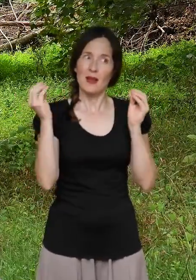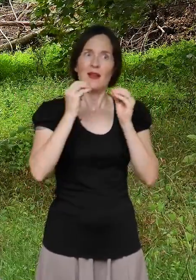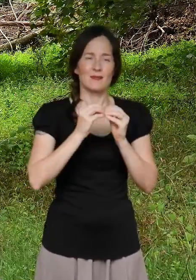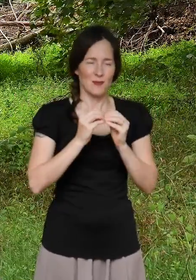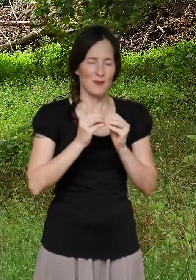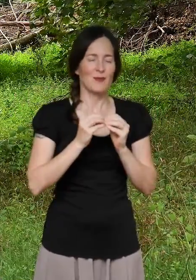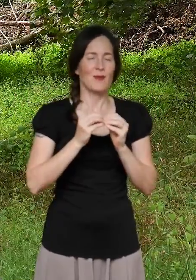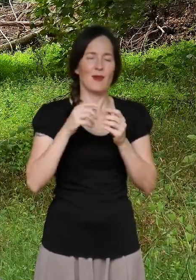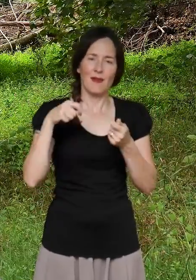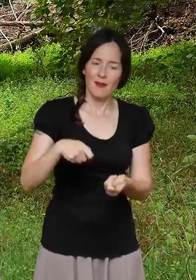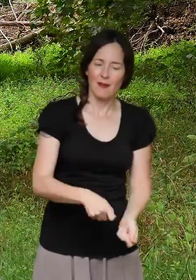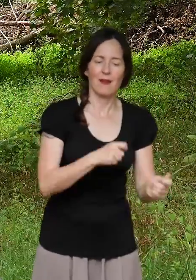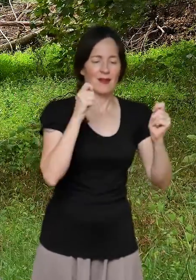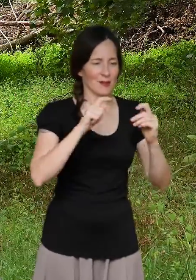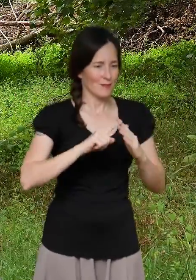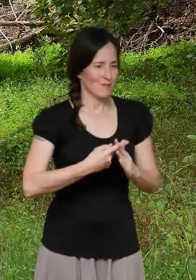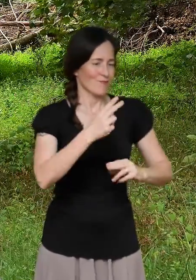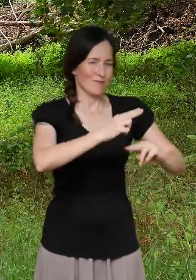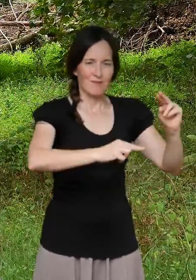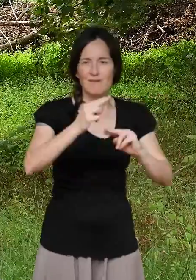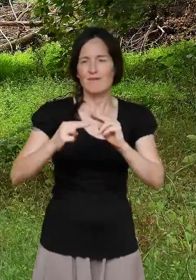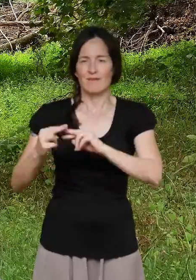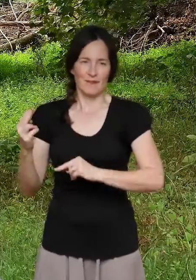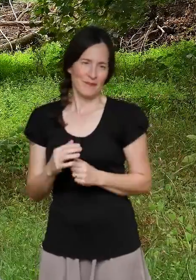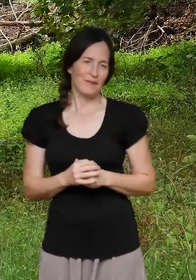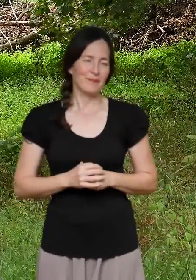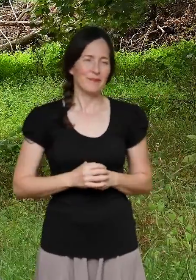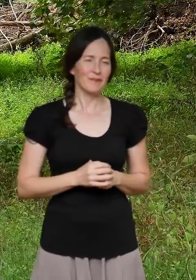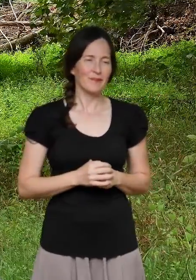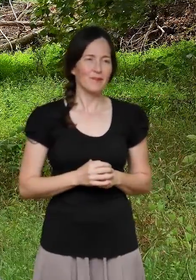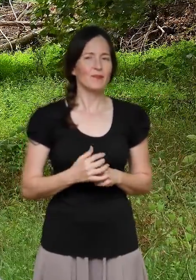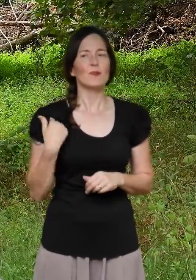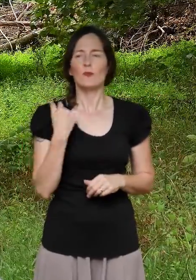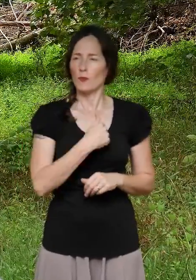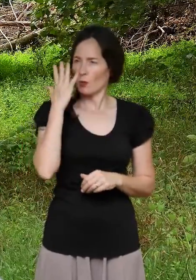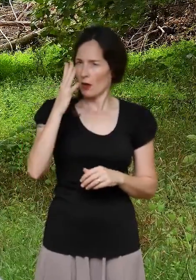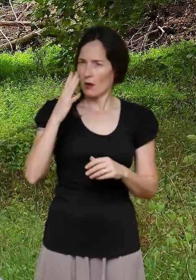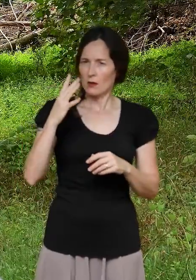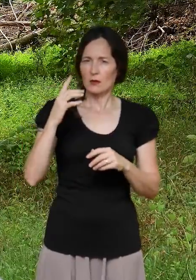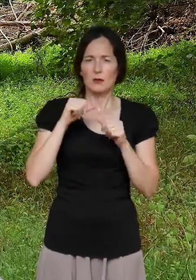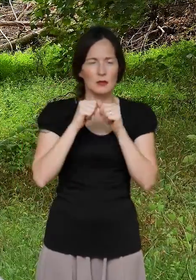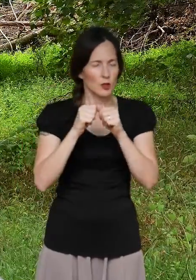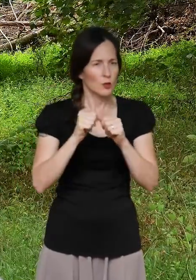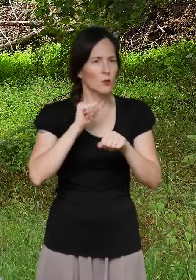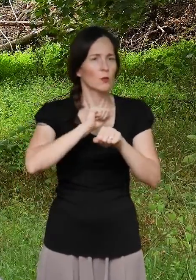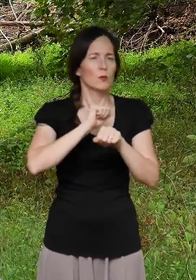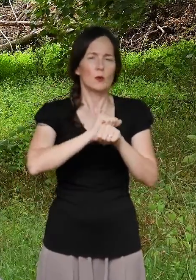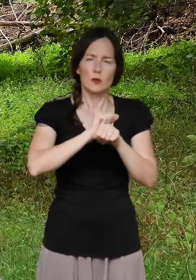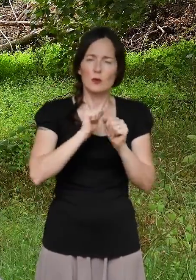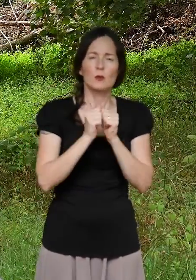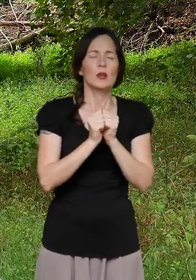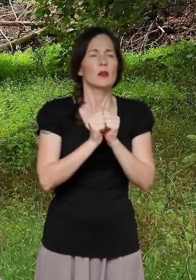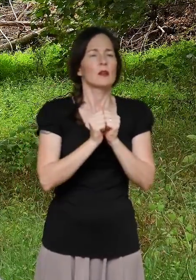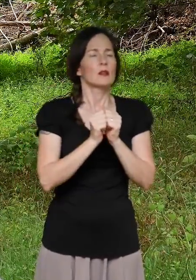are moving as fast as possible to get through the design phase so that we can hopefully break ground next